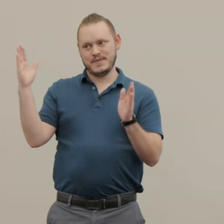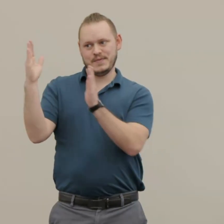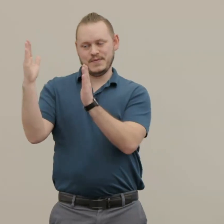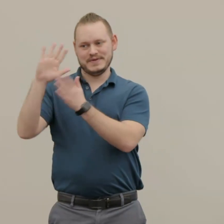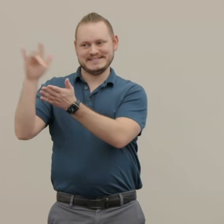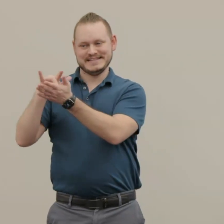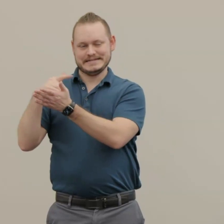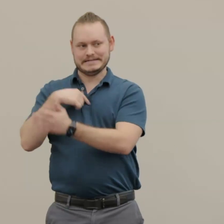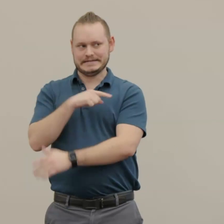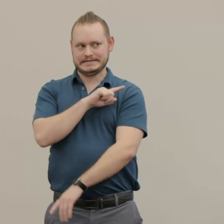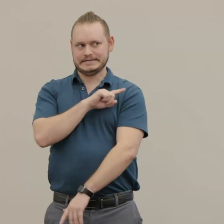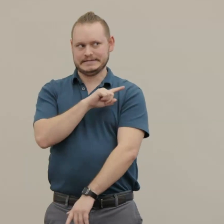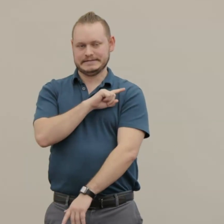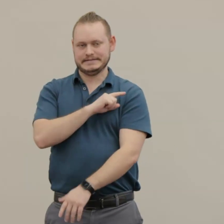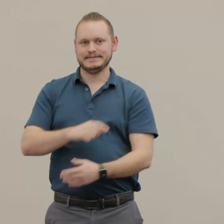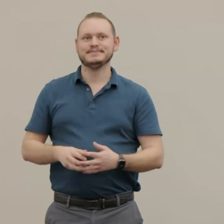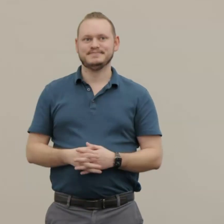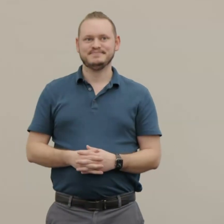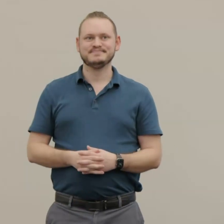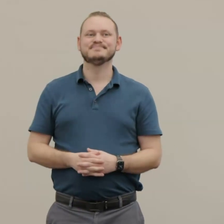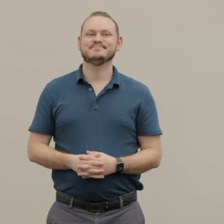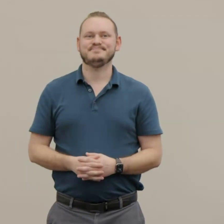did feel a little guilty.